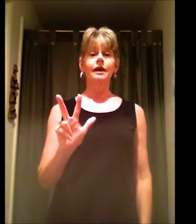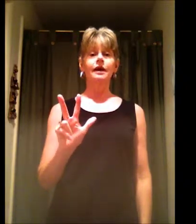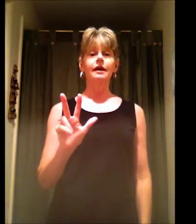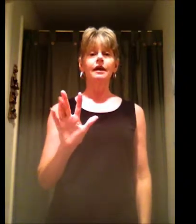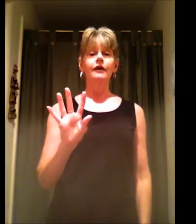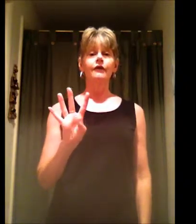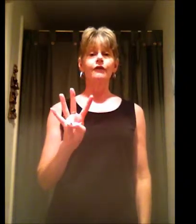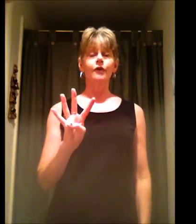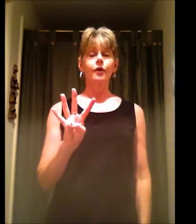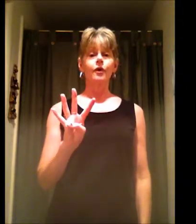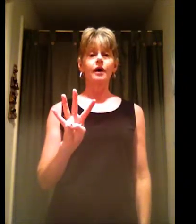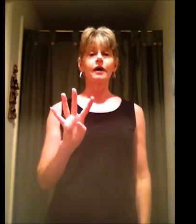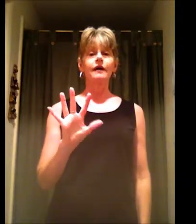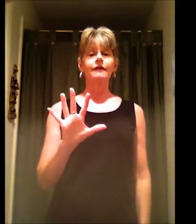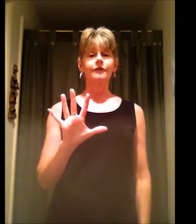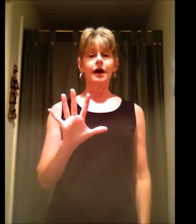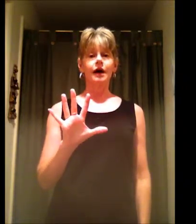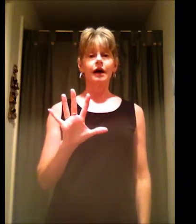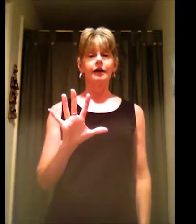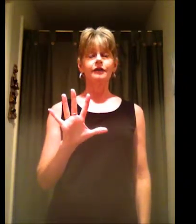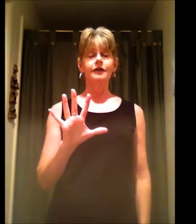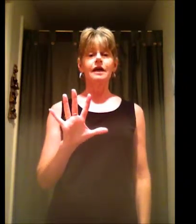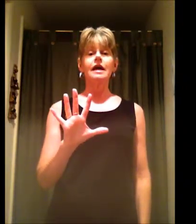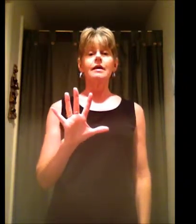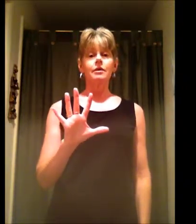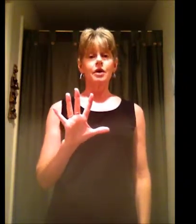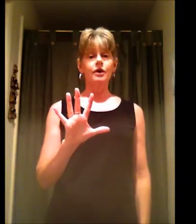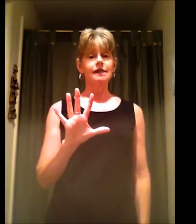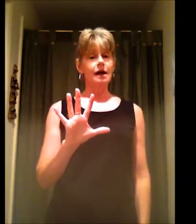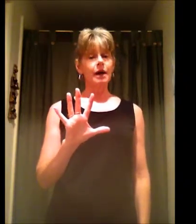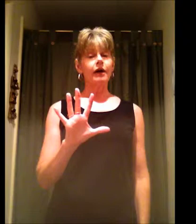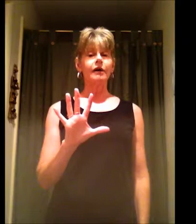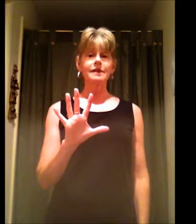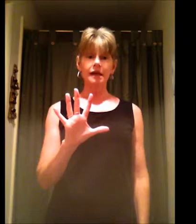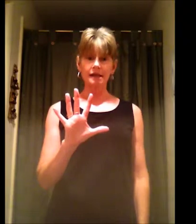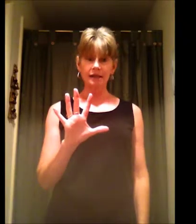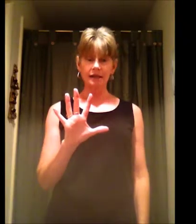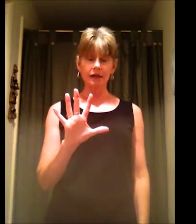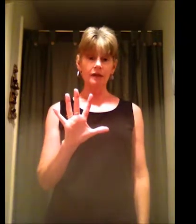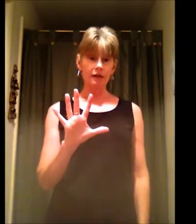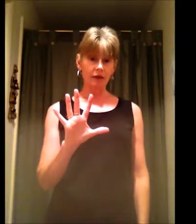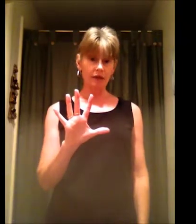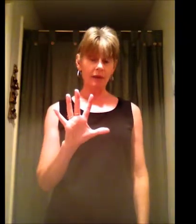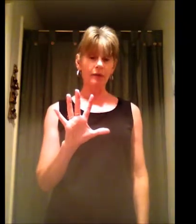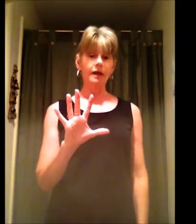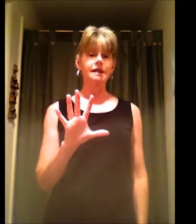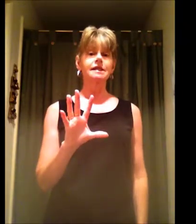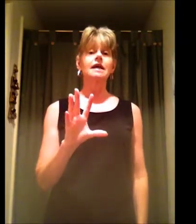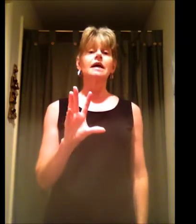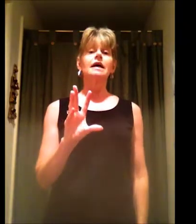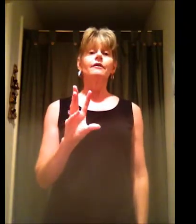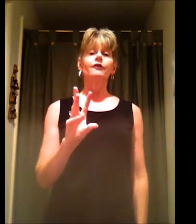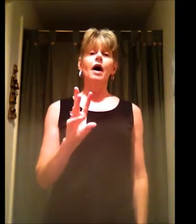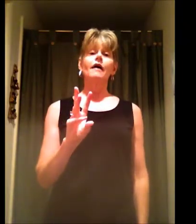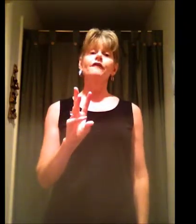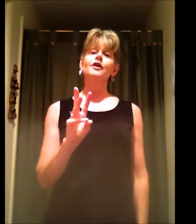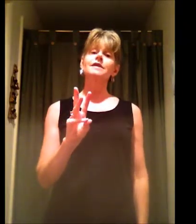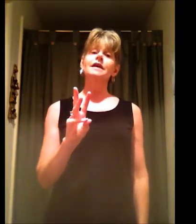3, 4, 5. Notice how my arm's nice and still, and so is my wrist. First